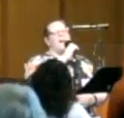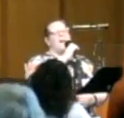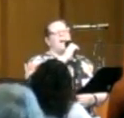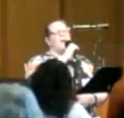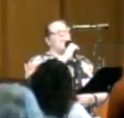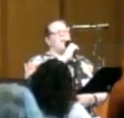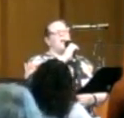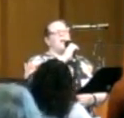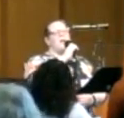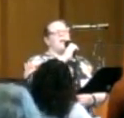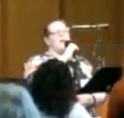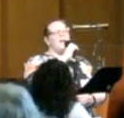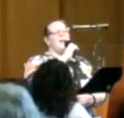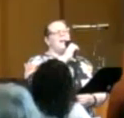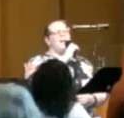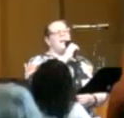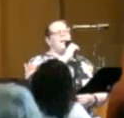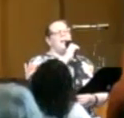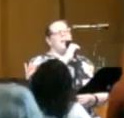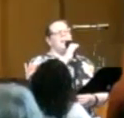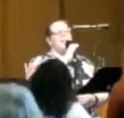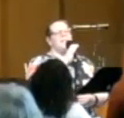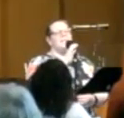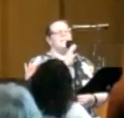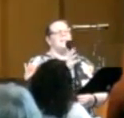more somewhere.